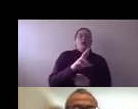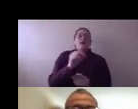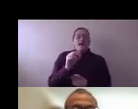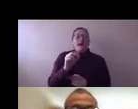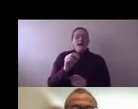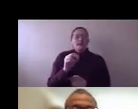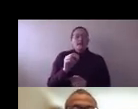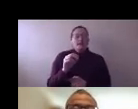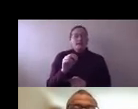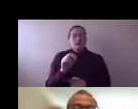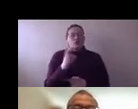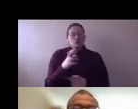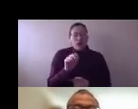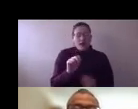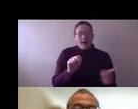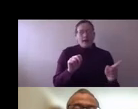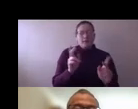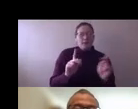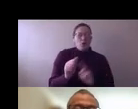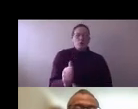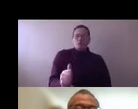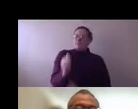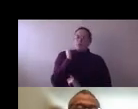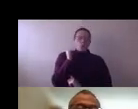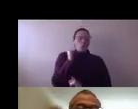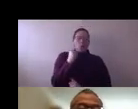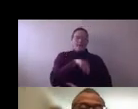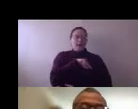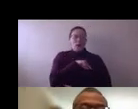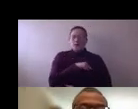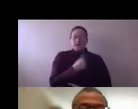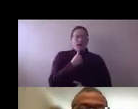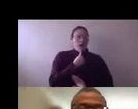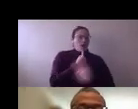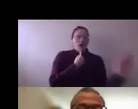who refused to plead guilty when they